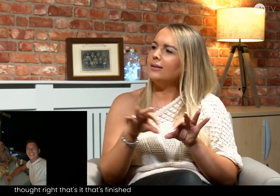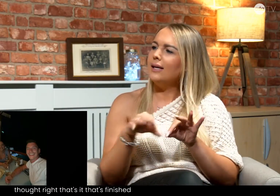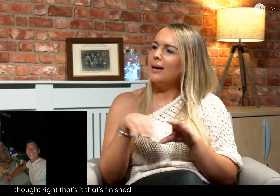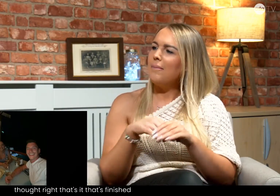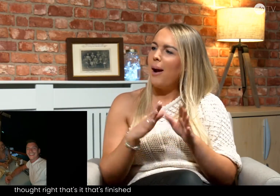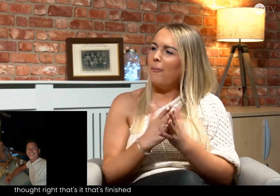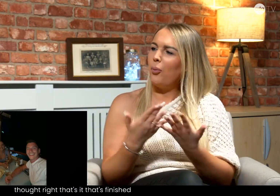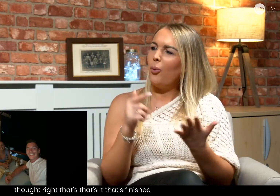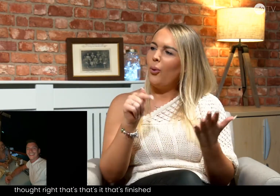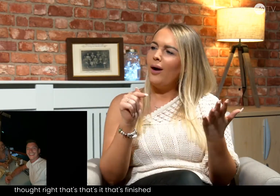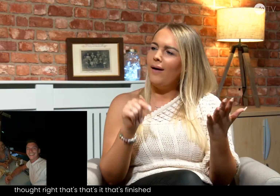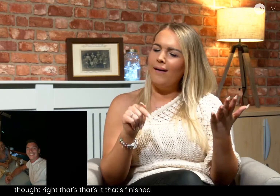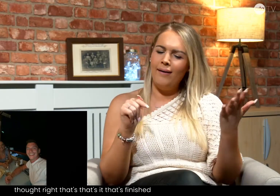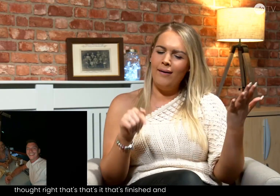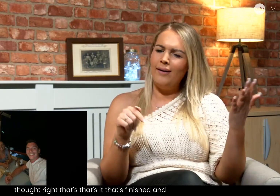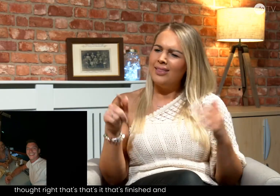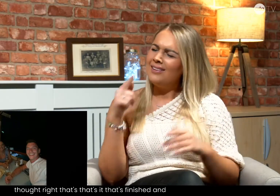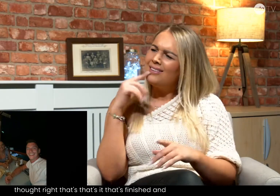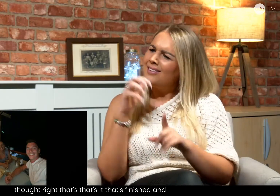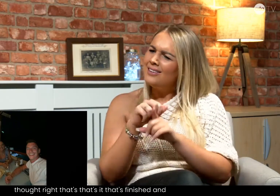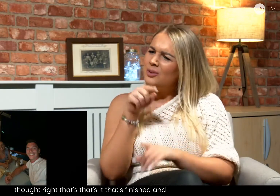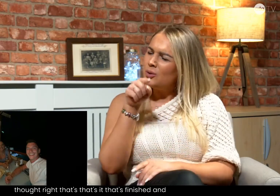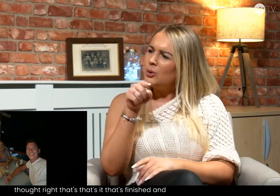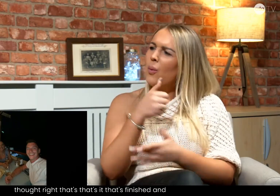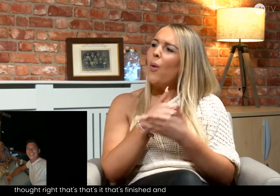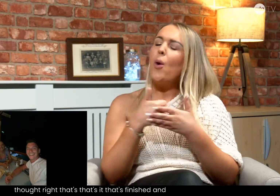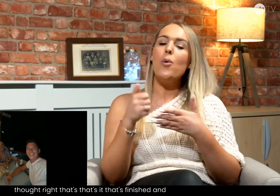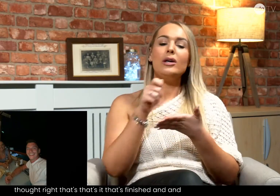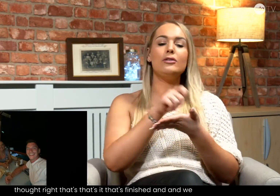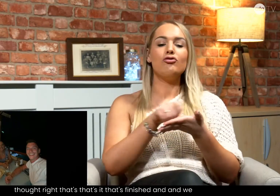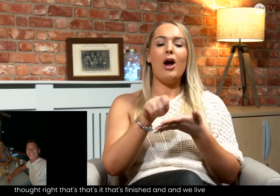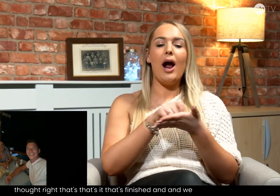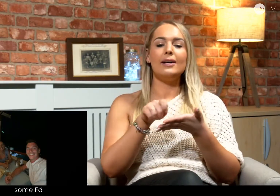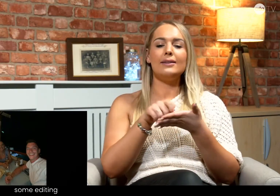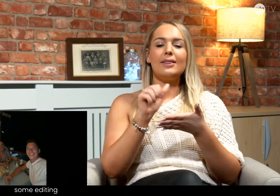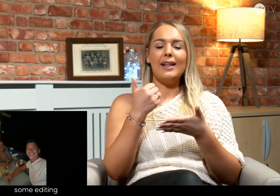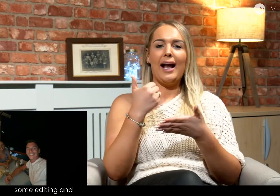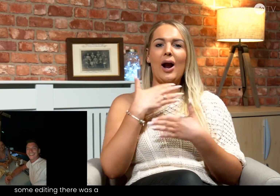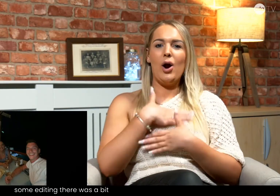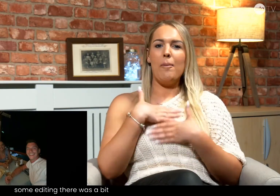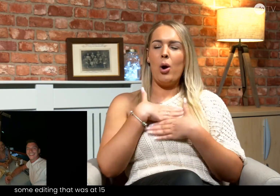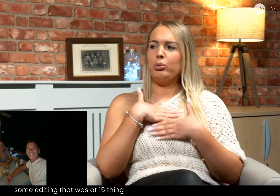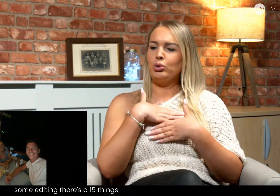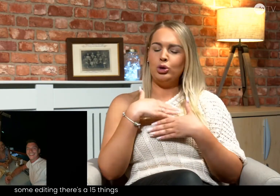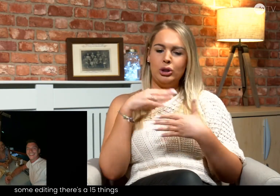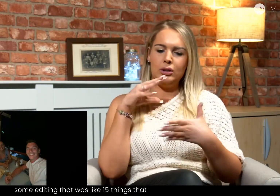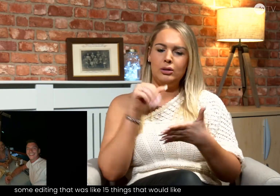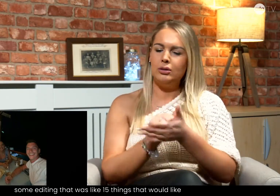And we did some editing, and there was like 15 things that were like throwaway lines about